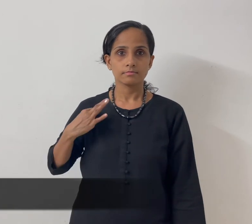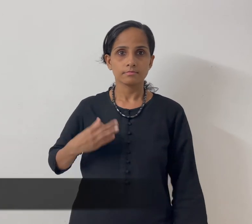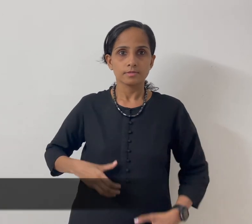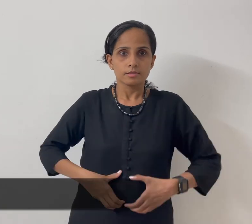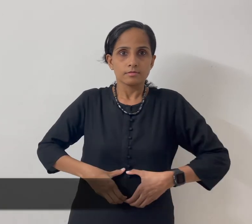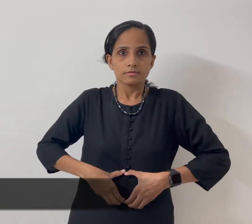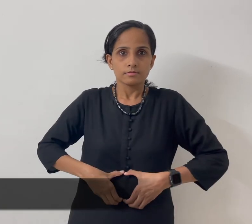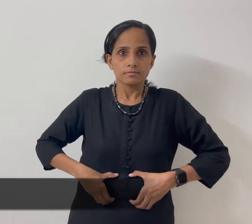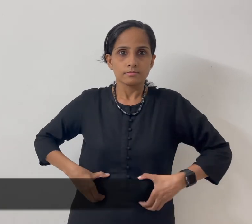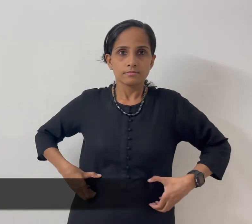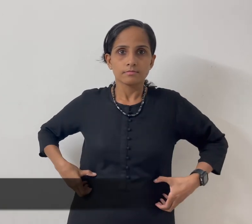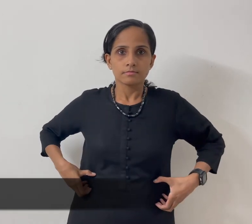Cummerband.